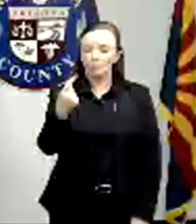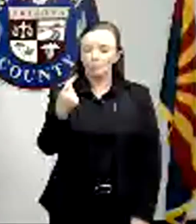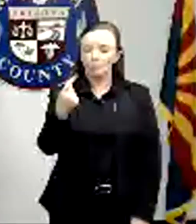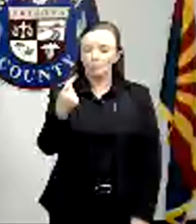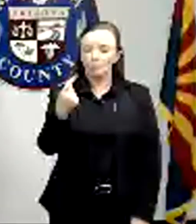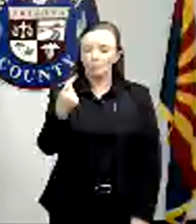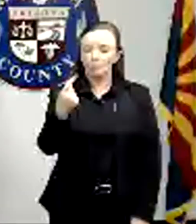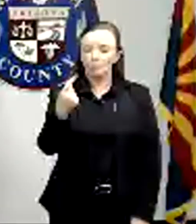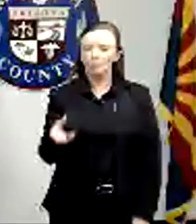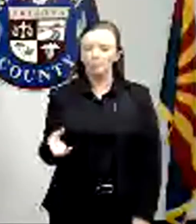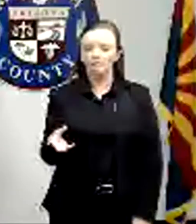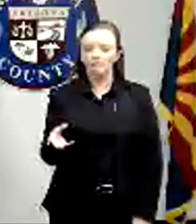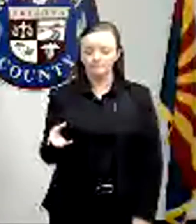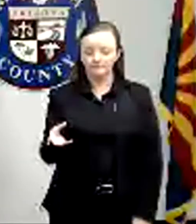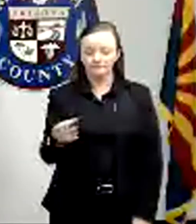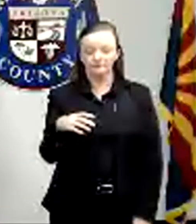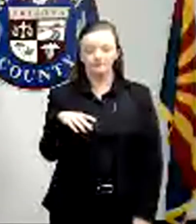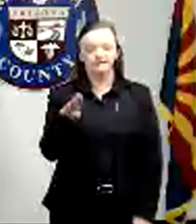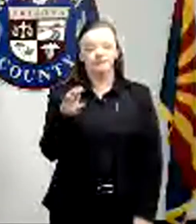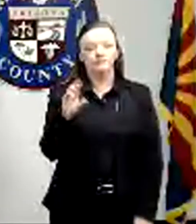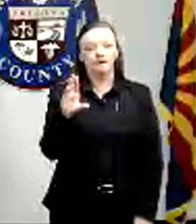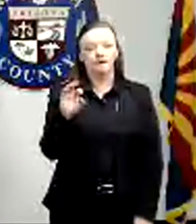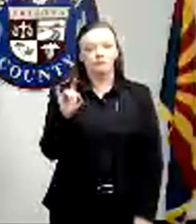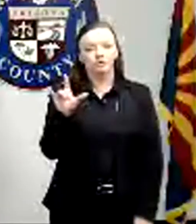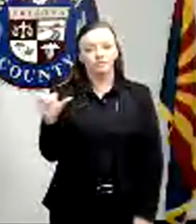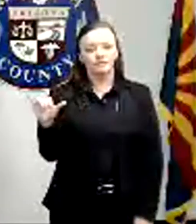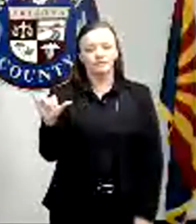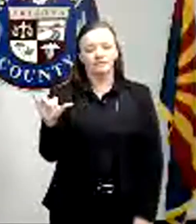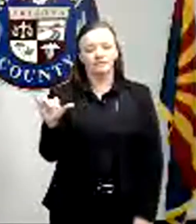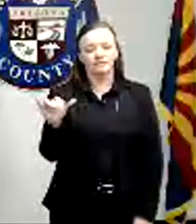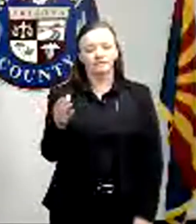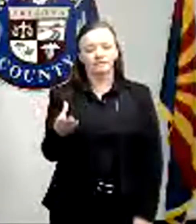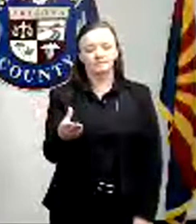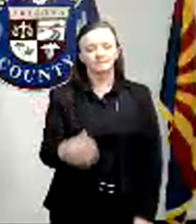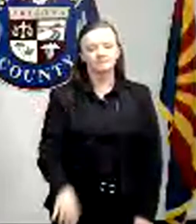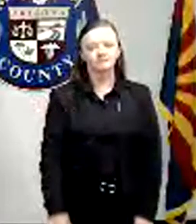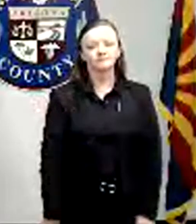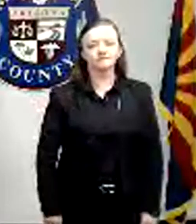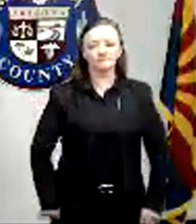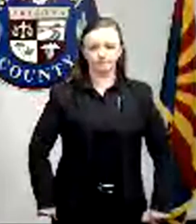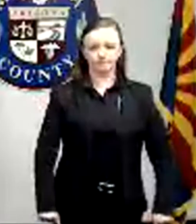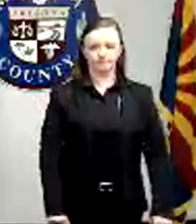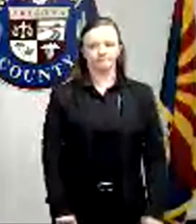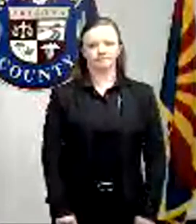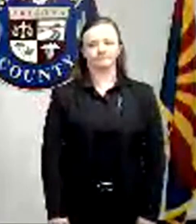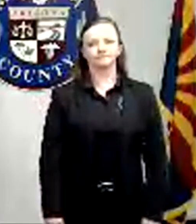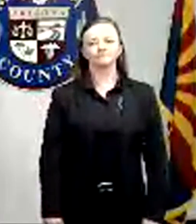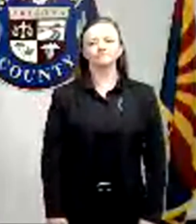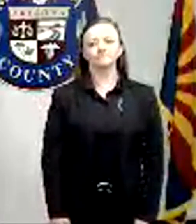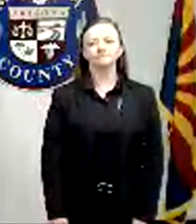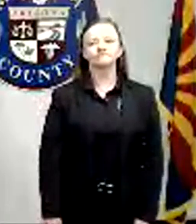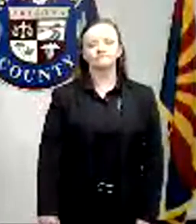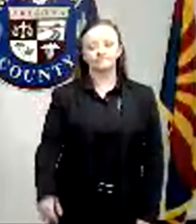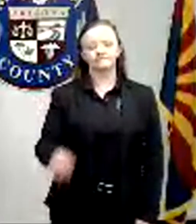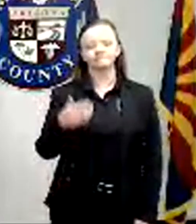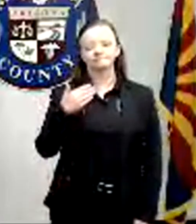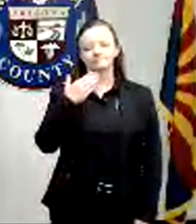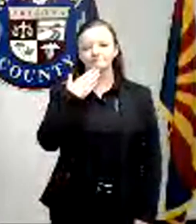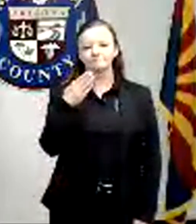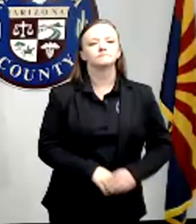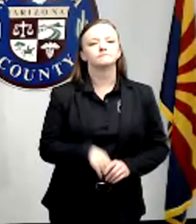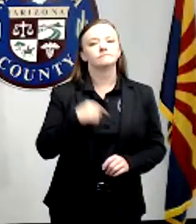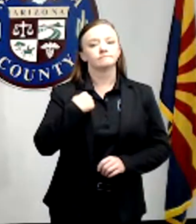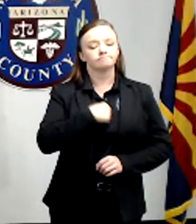Do we have anybody else on the line, Chad? Yes, Bob Christie has a question. Bob, your microphone is live. Thank you. Bob Christie with